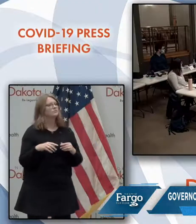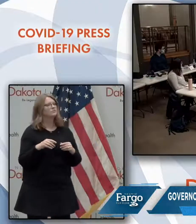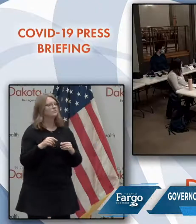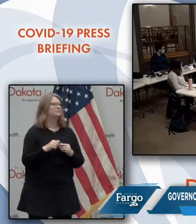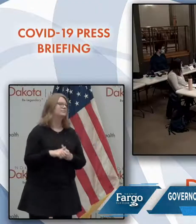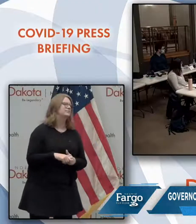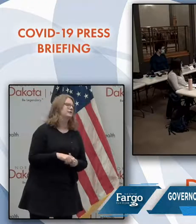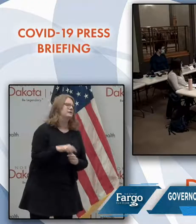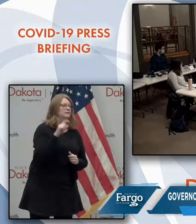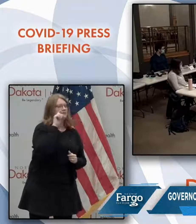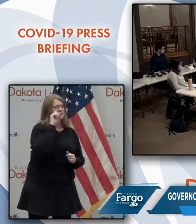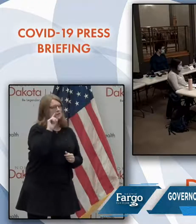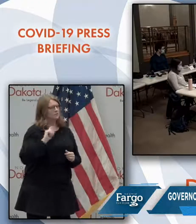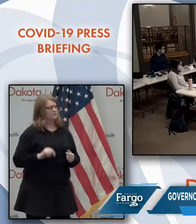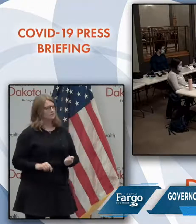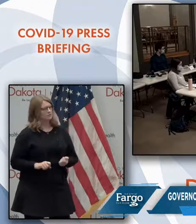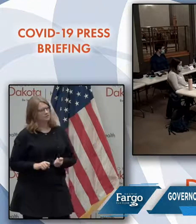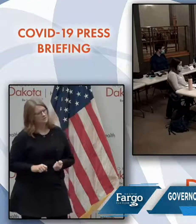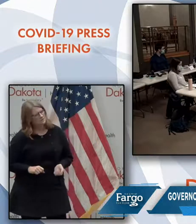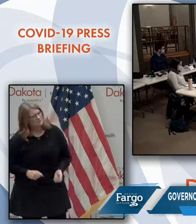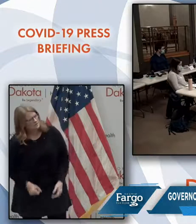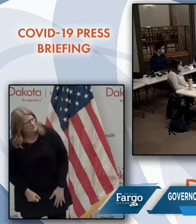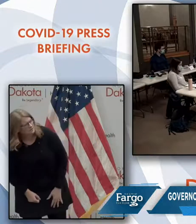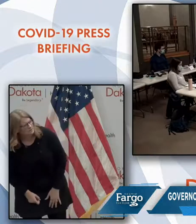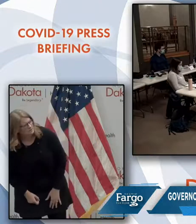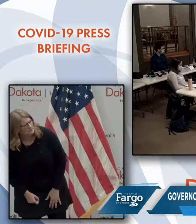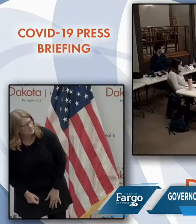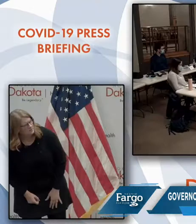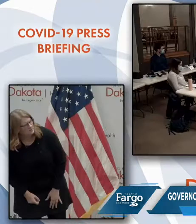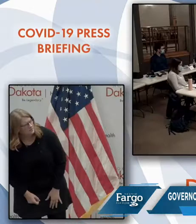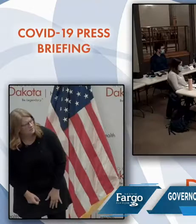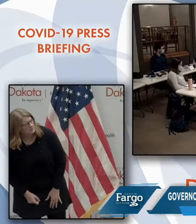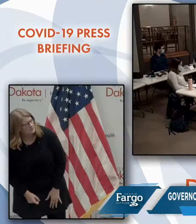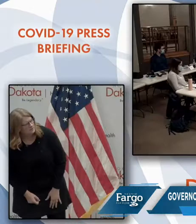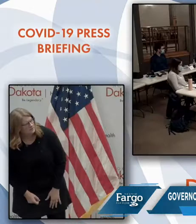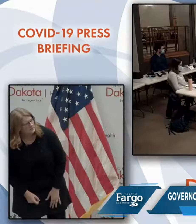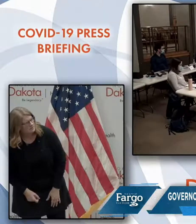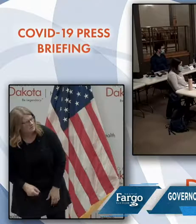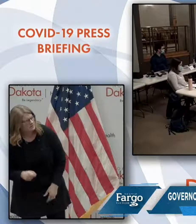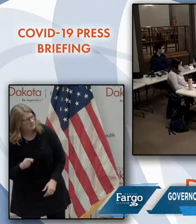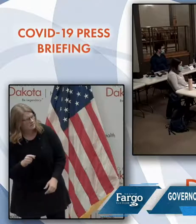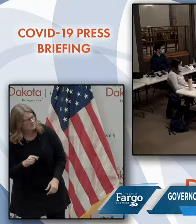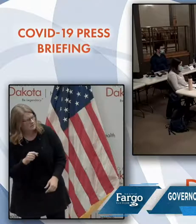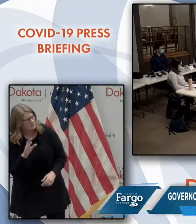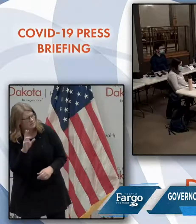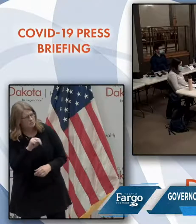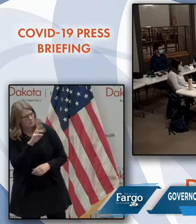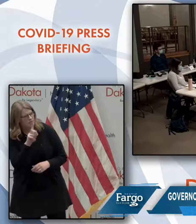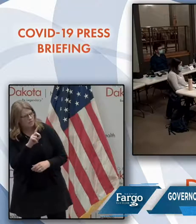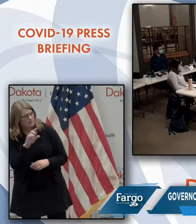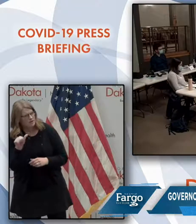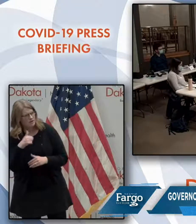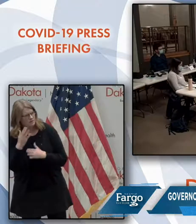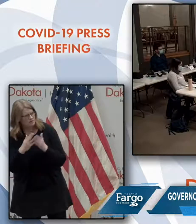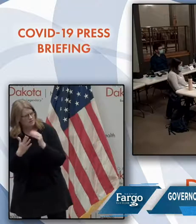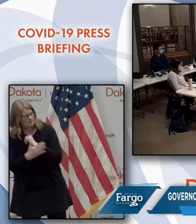asked. You're pointing to some of the differences between North Dakota and other parts of the country that have implemented mask